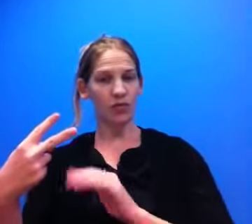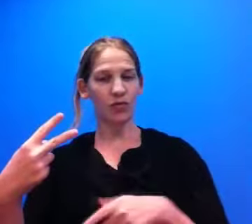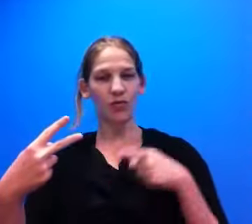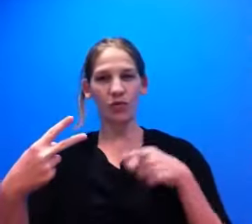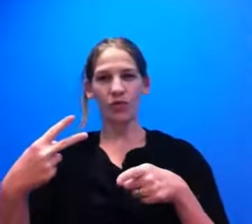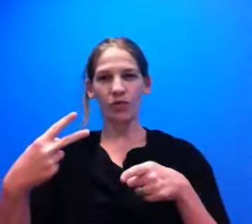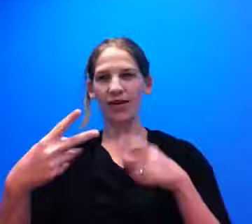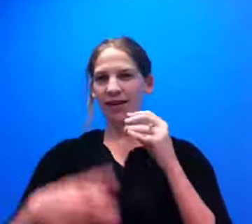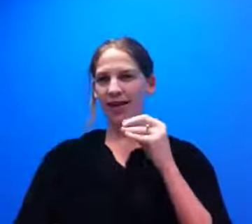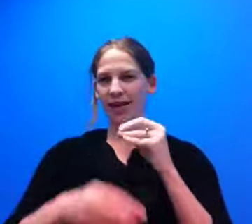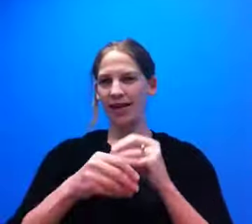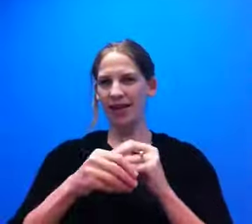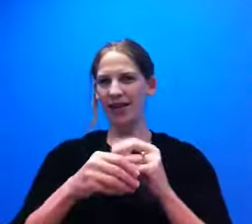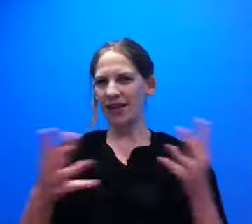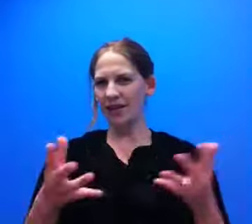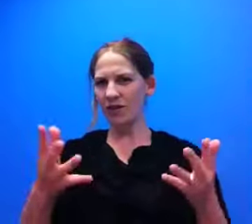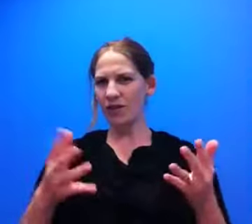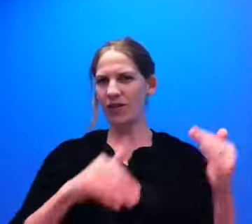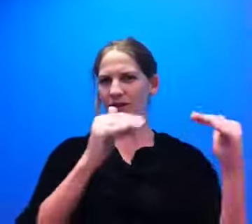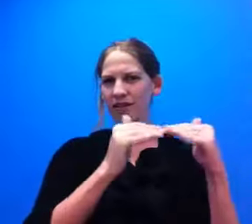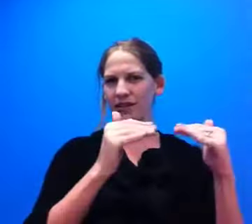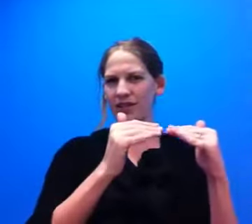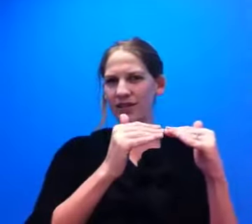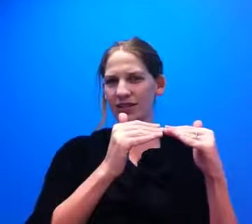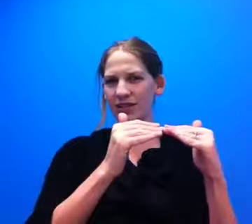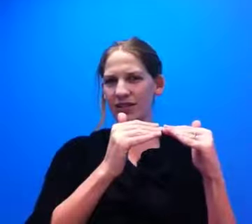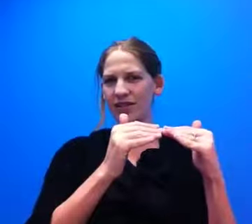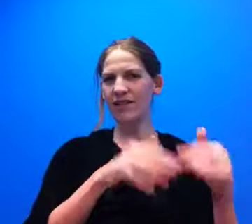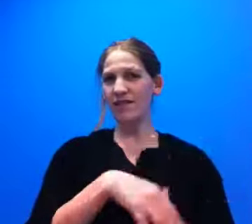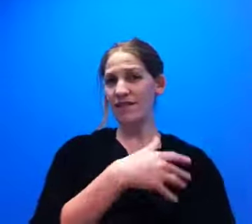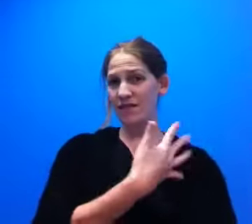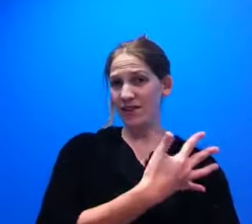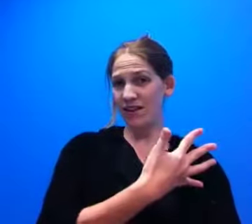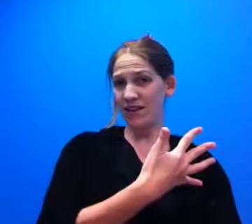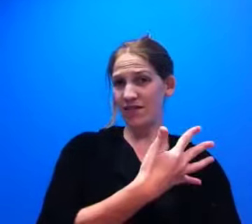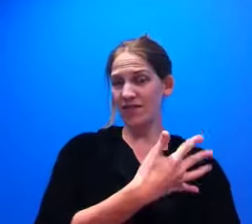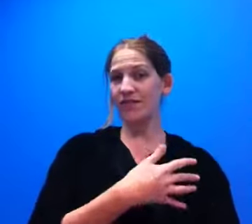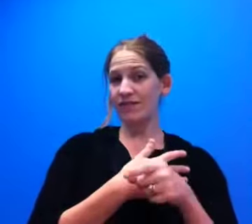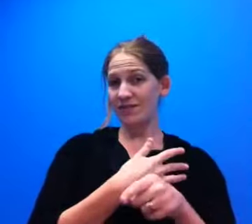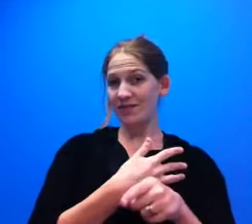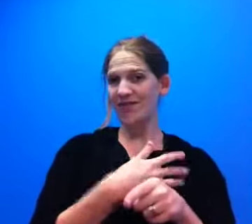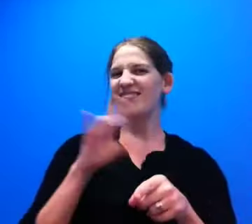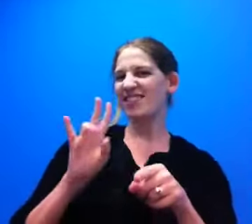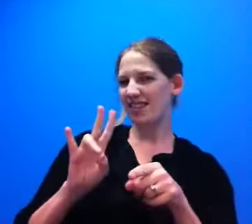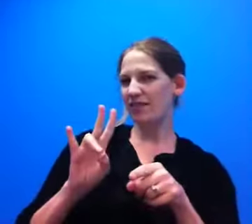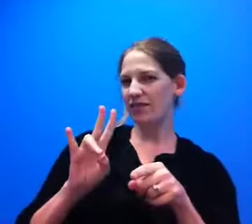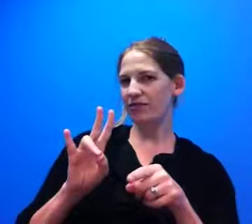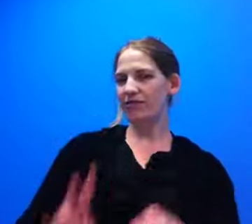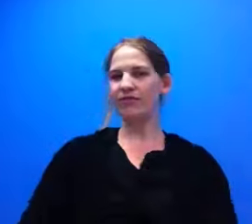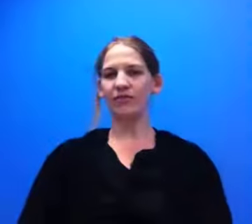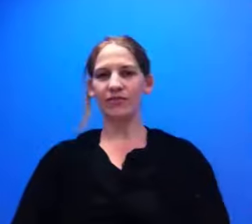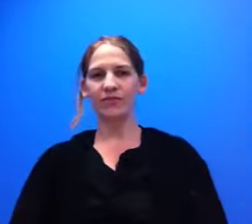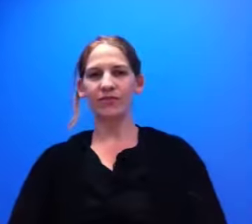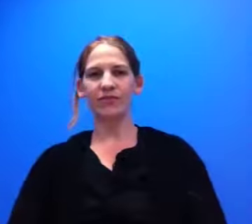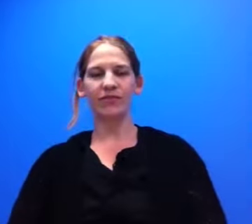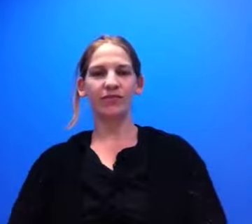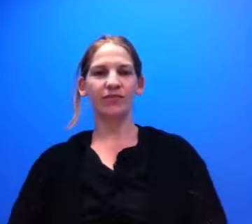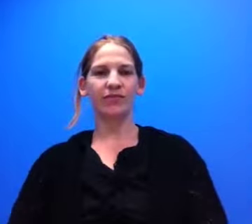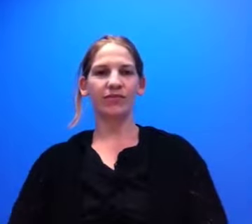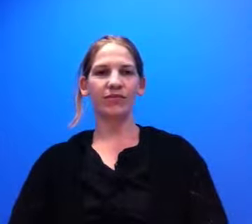7. Right? Yes, it is 7. Very good, Charlie. Okay, now look at the results, the stuff you've been writing down in your